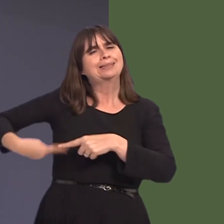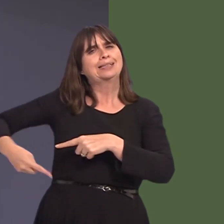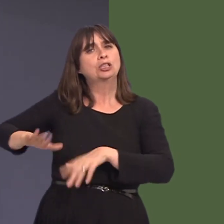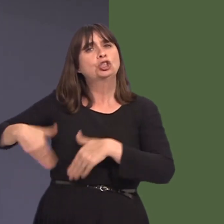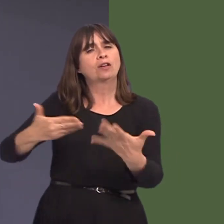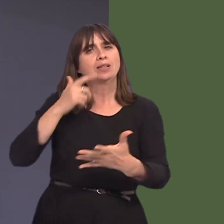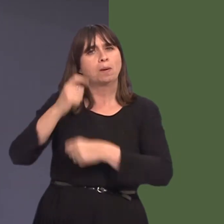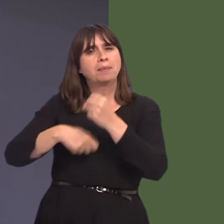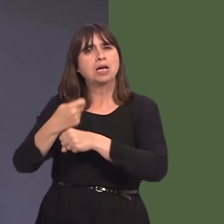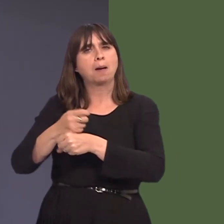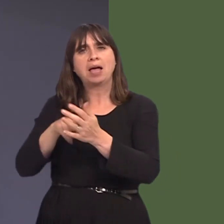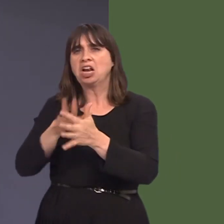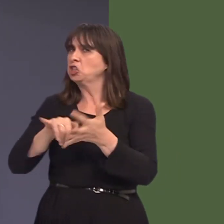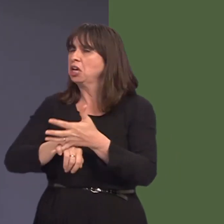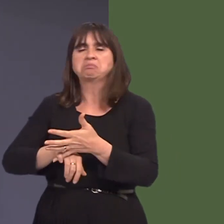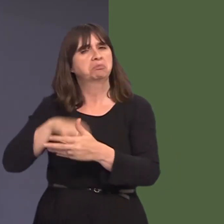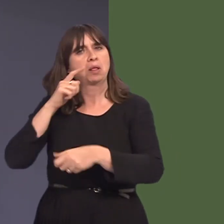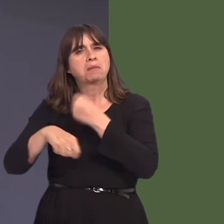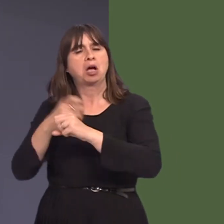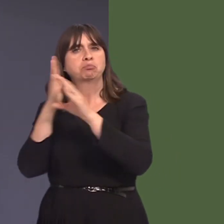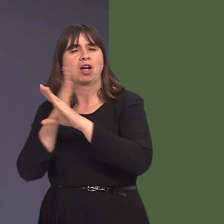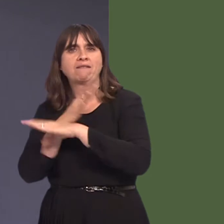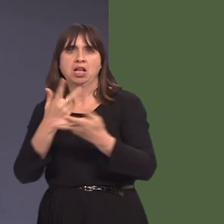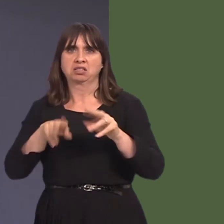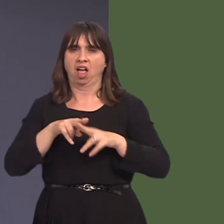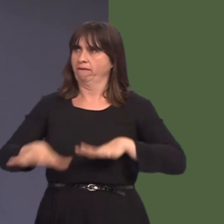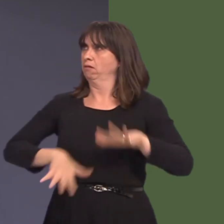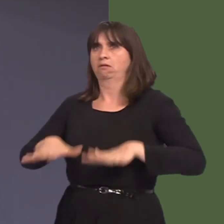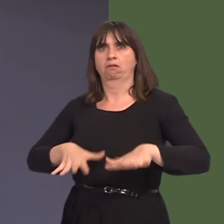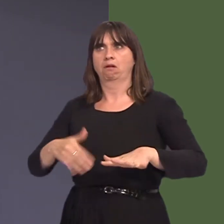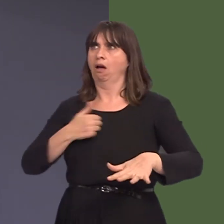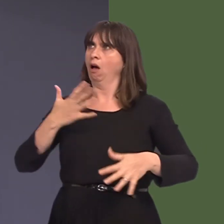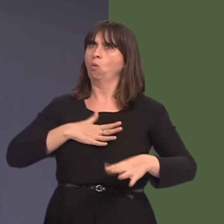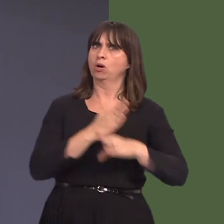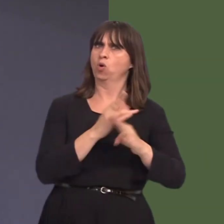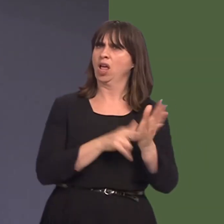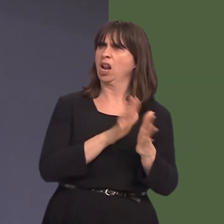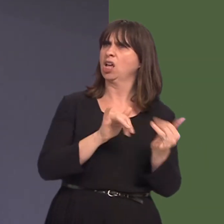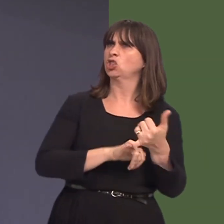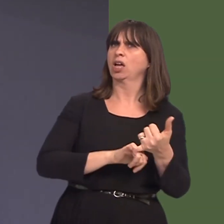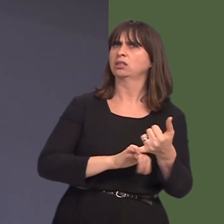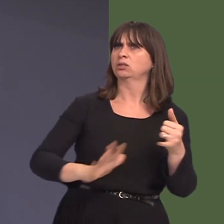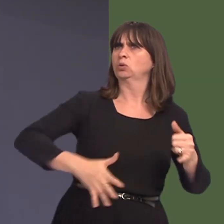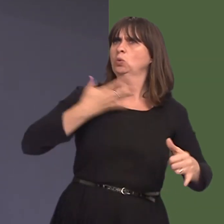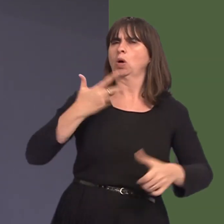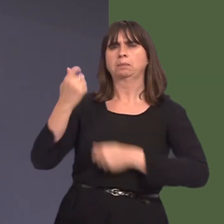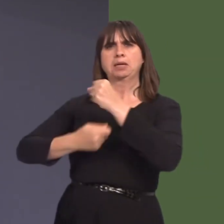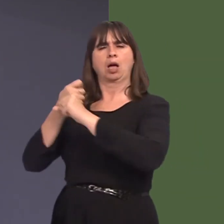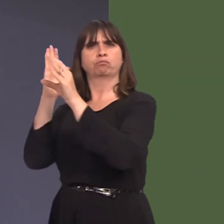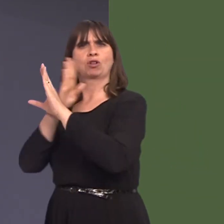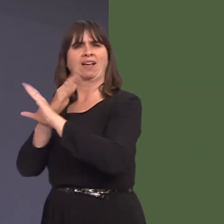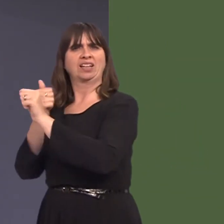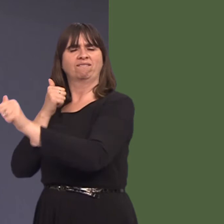course, includes the possibility of staff moving from the National Health Service to the private sector, something that they have been